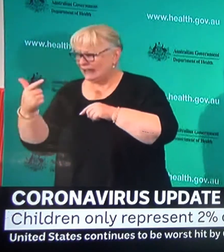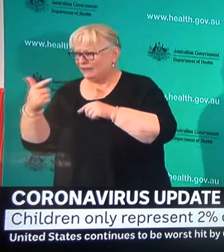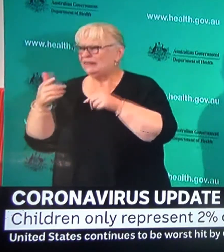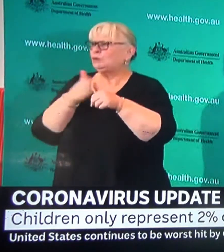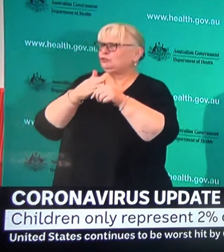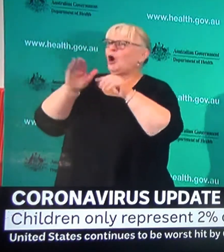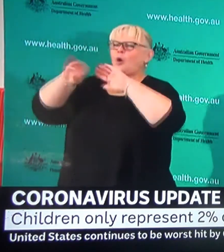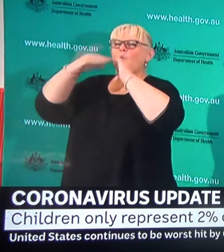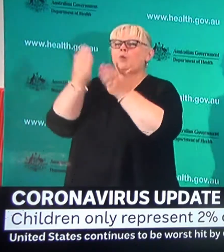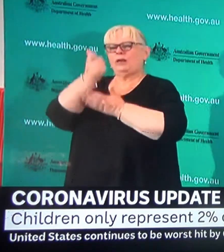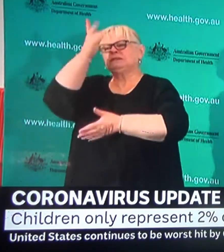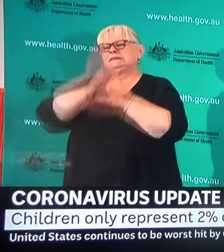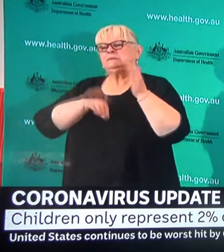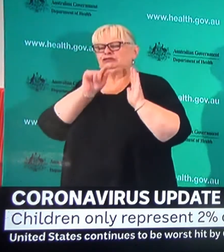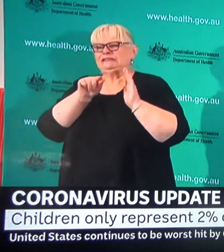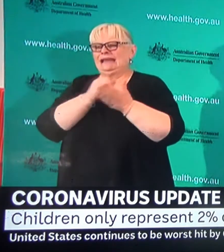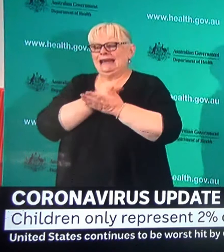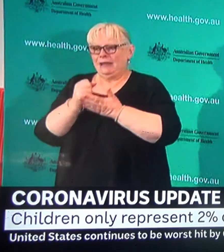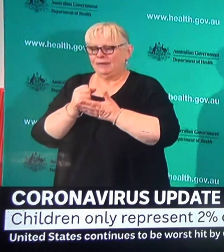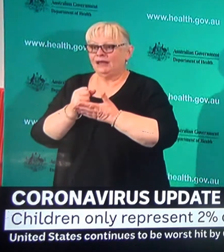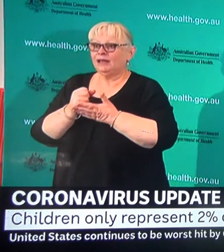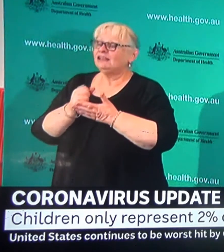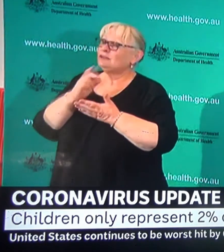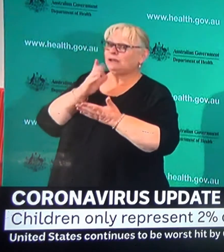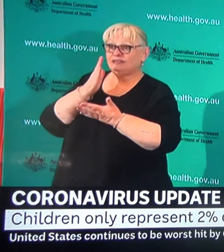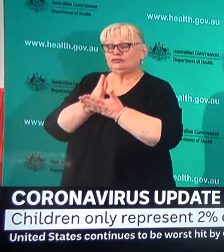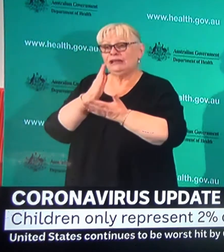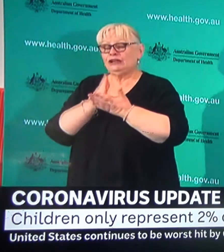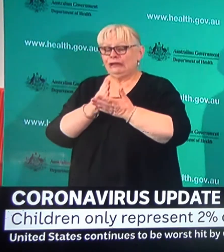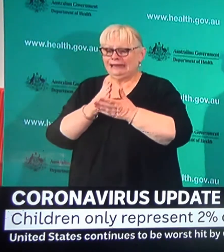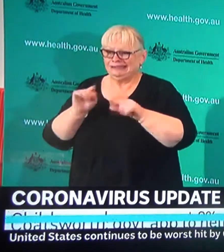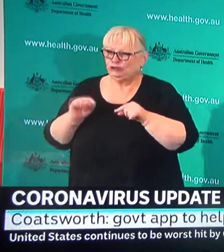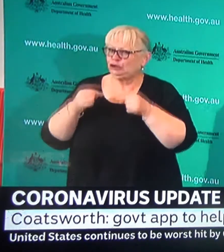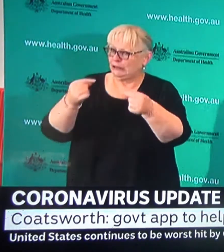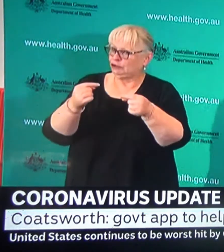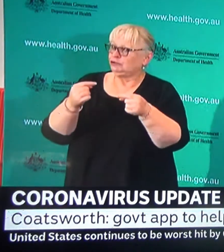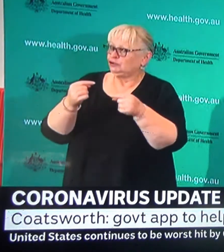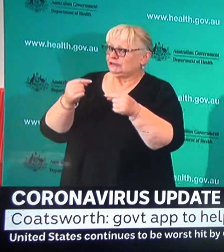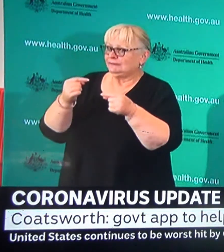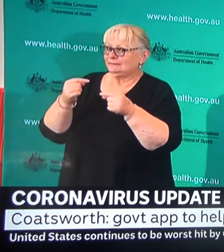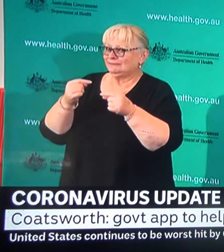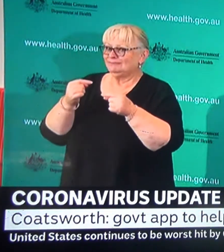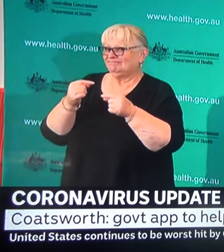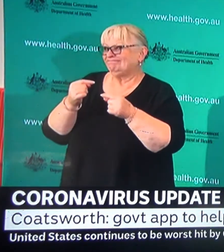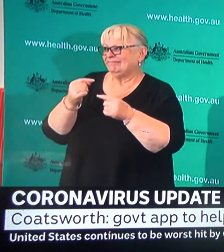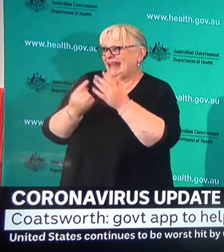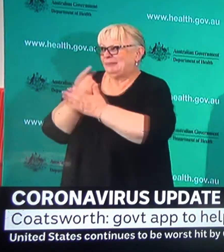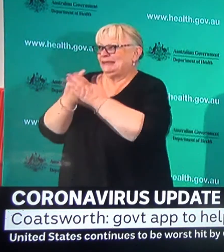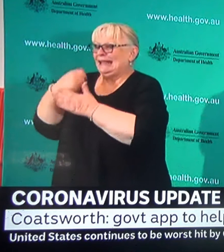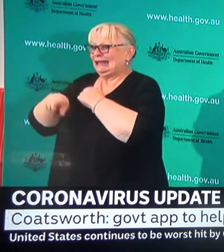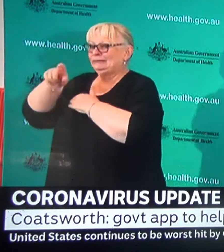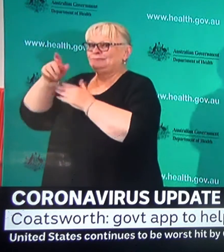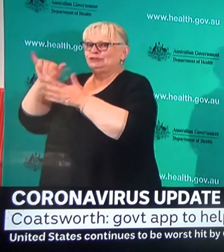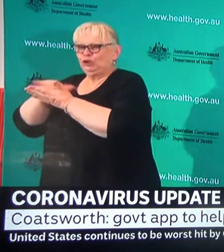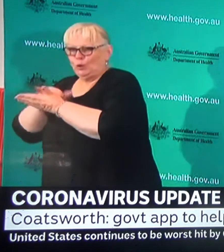you know, to the really challenging scenarios in the New York Italy, etc. So given what we know